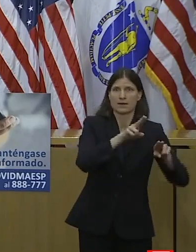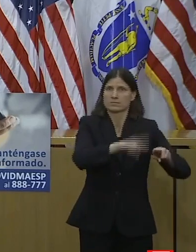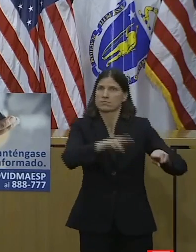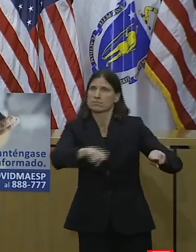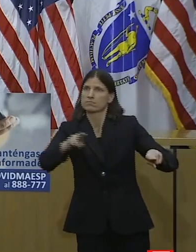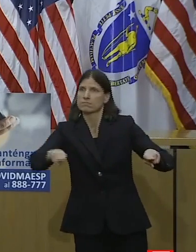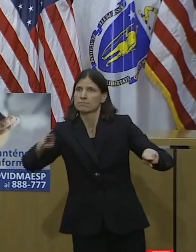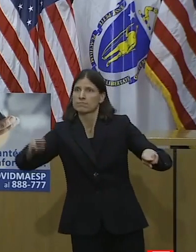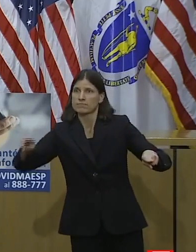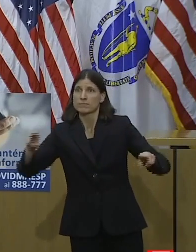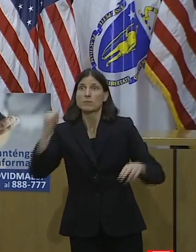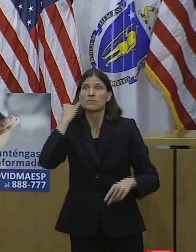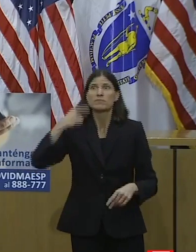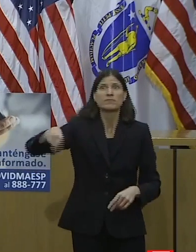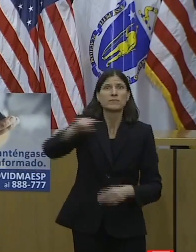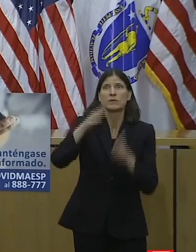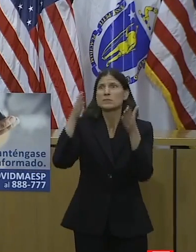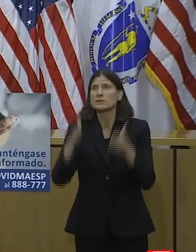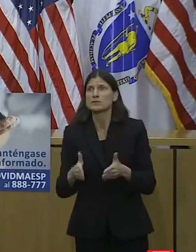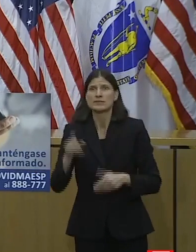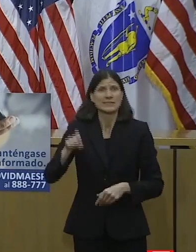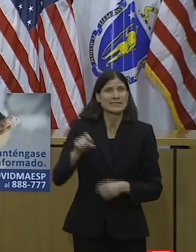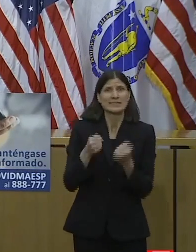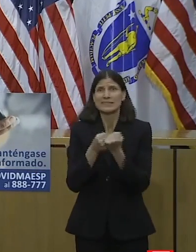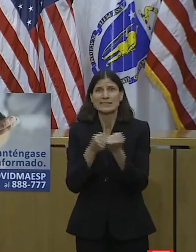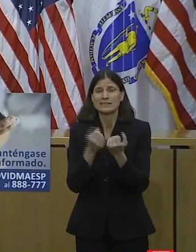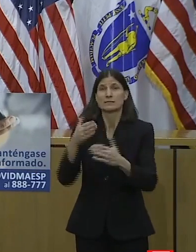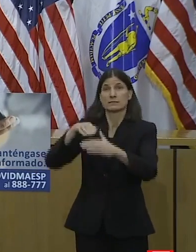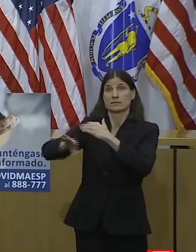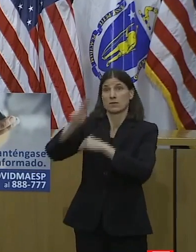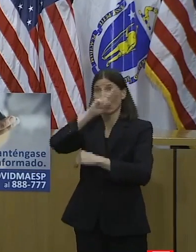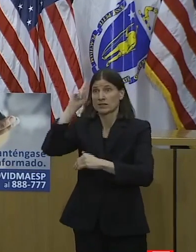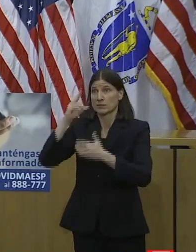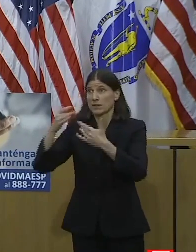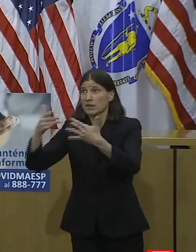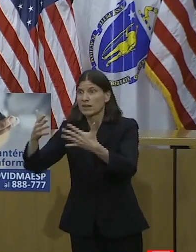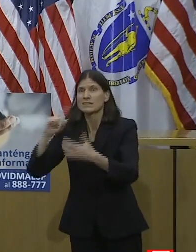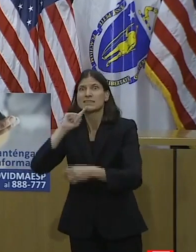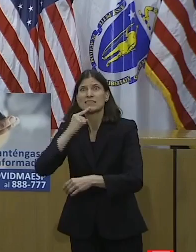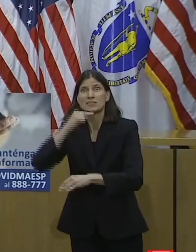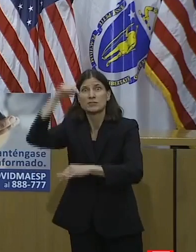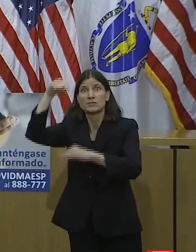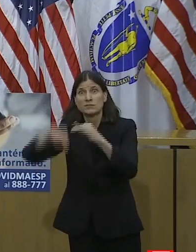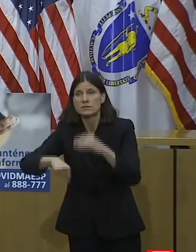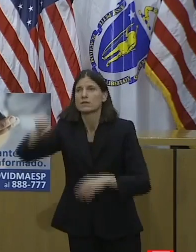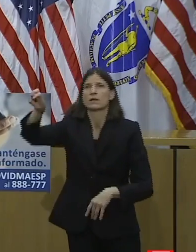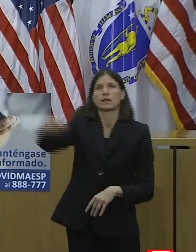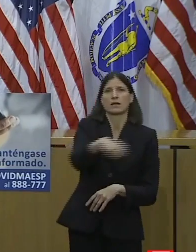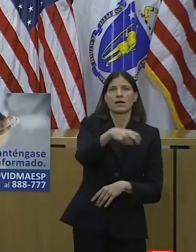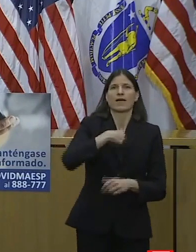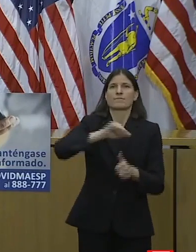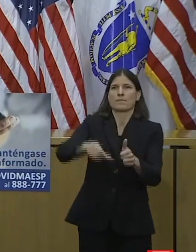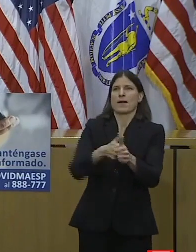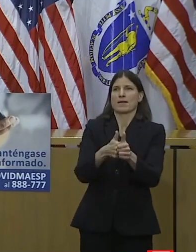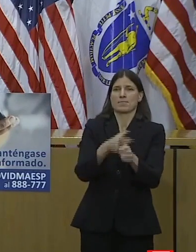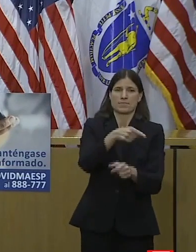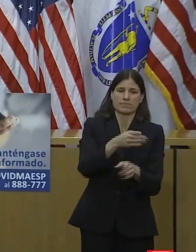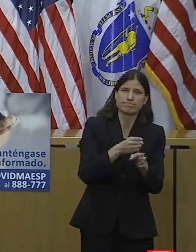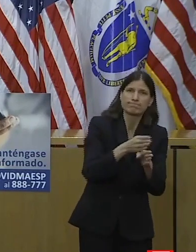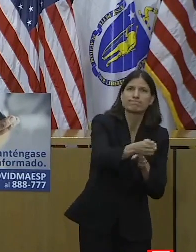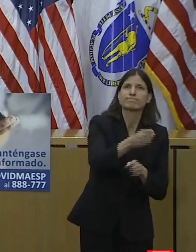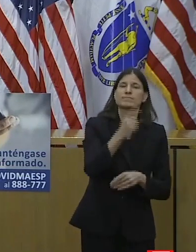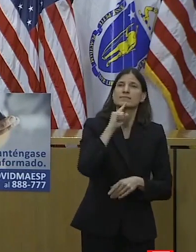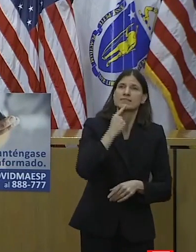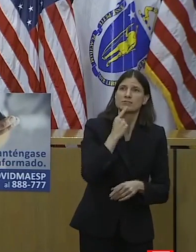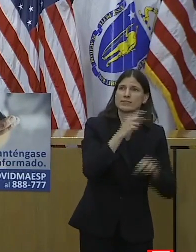also leverage partnerships with local healthcare providers who know their communities and their populations well. These sites would